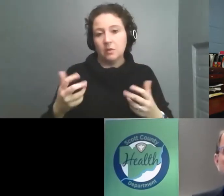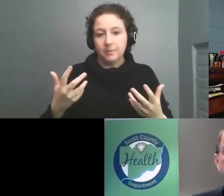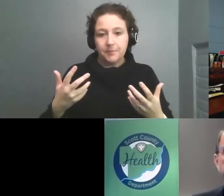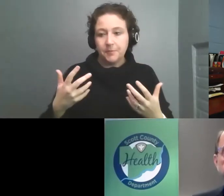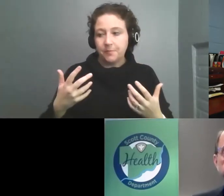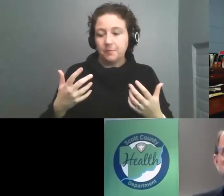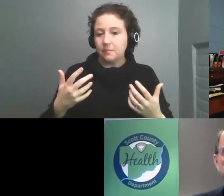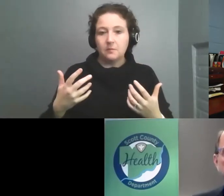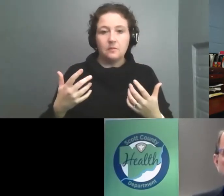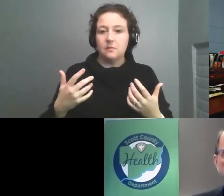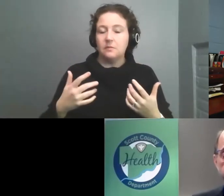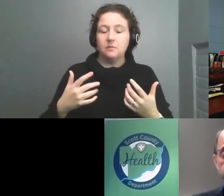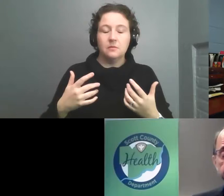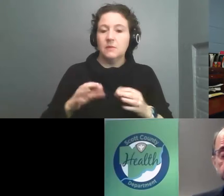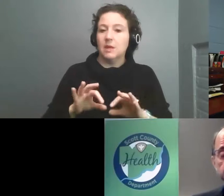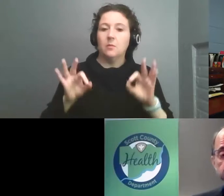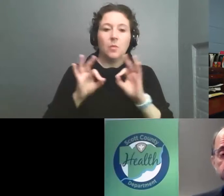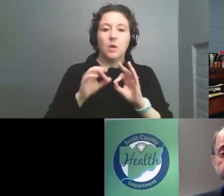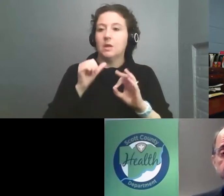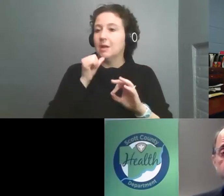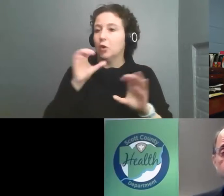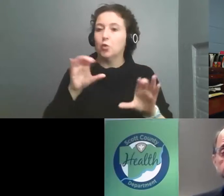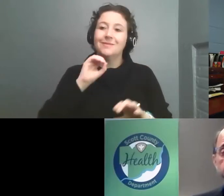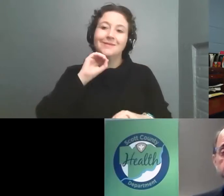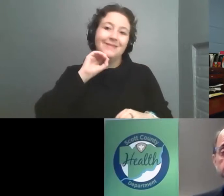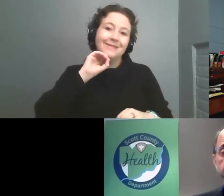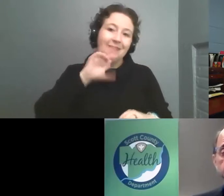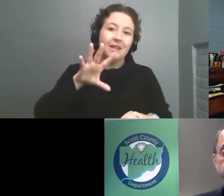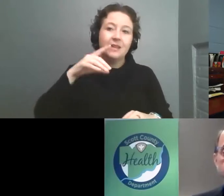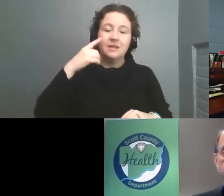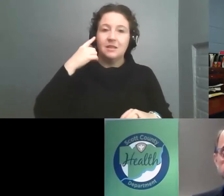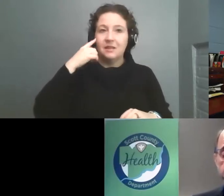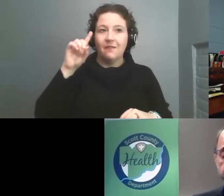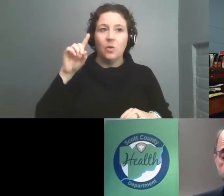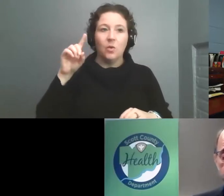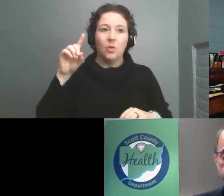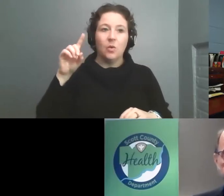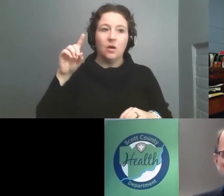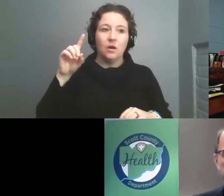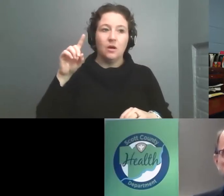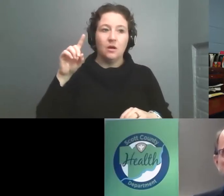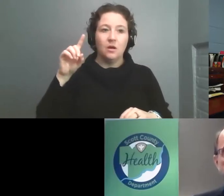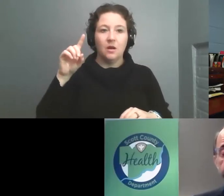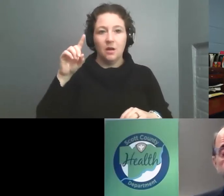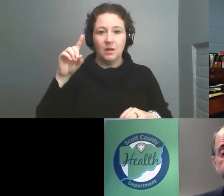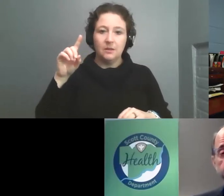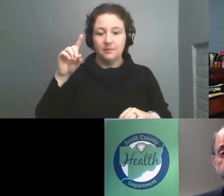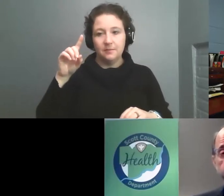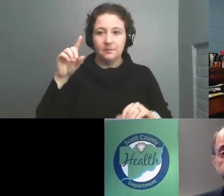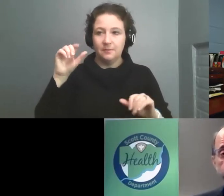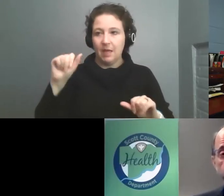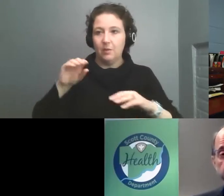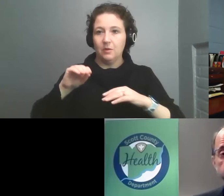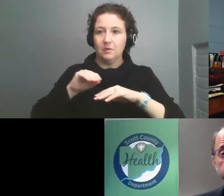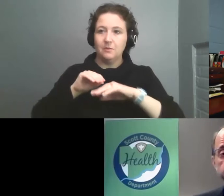Just make sure that you don't do anything that would tend to give you a possibility of transmitting that